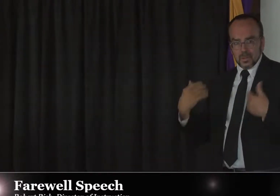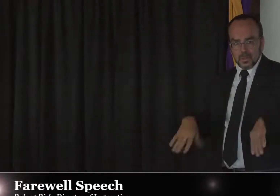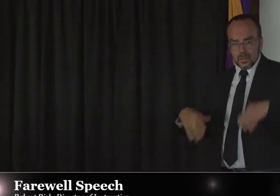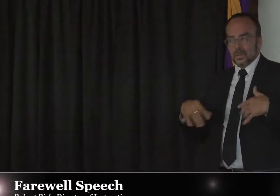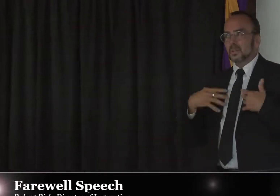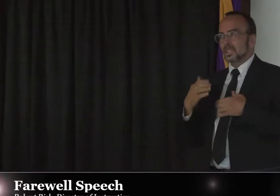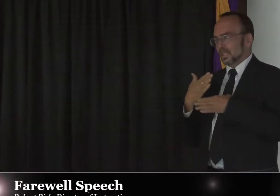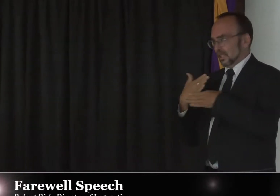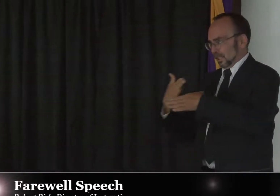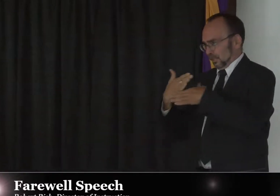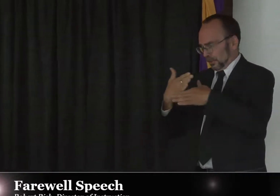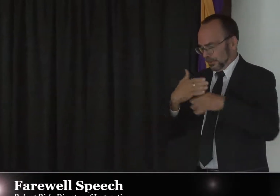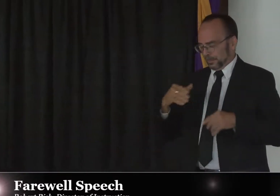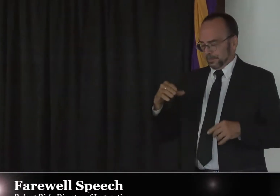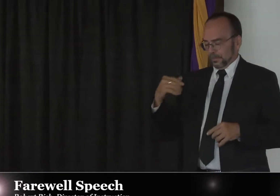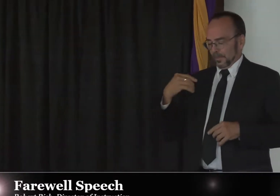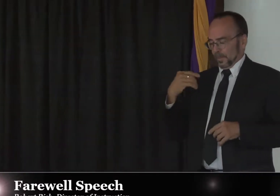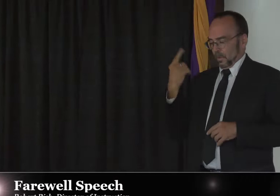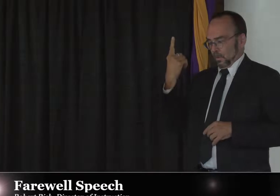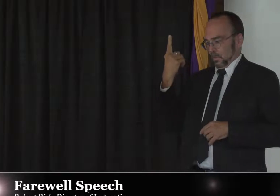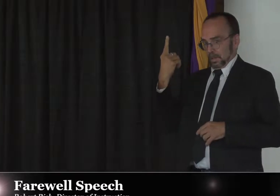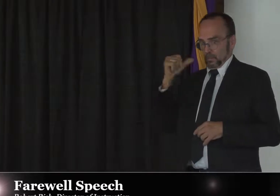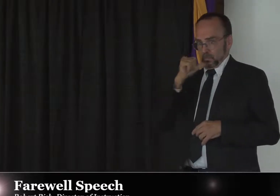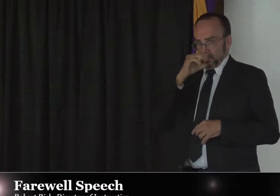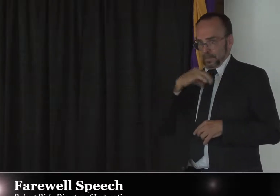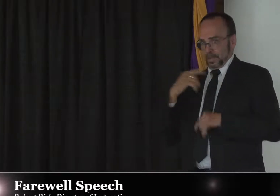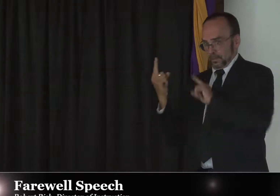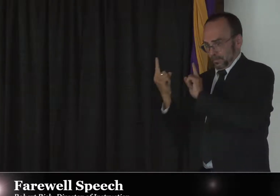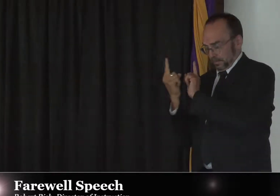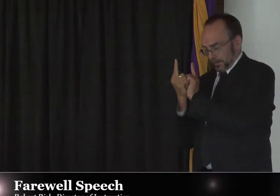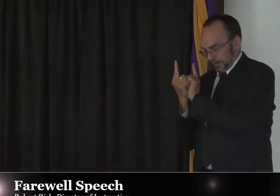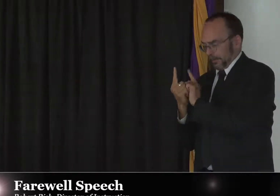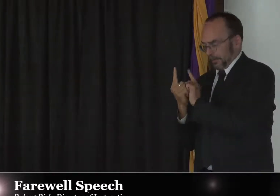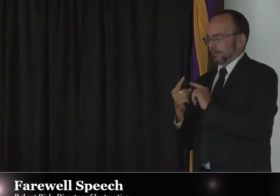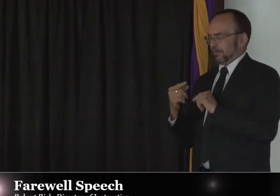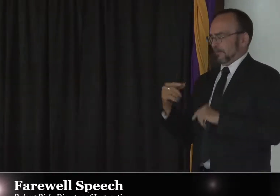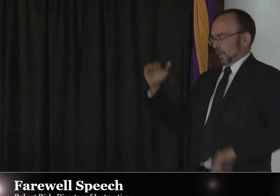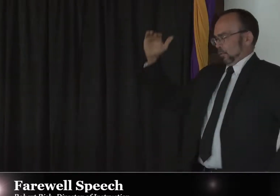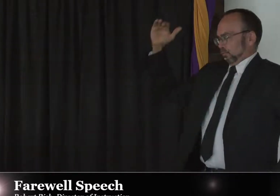life. And I have a few things I want to share with you. I met a woman,